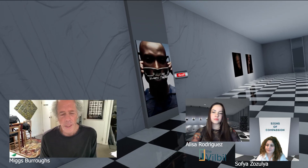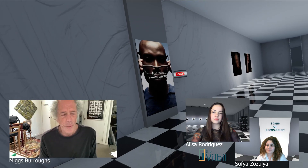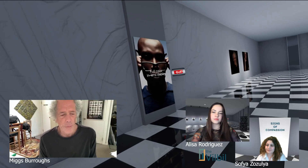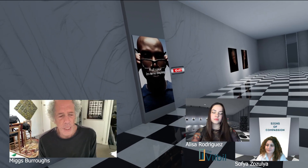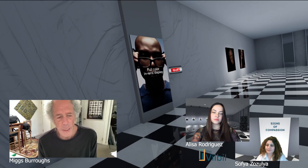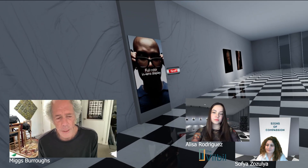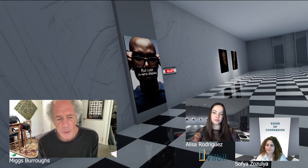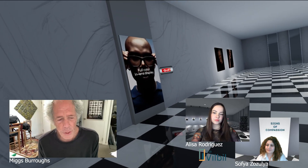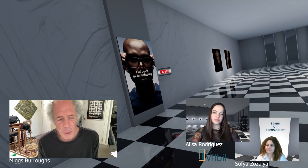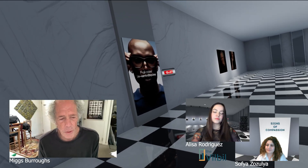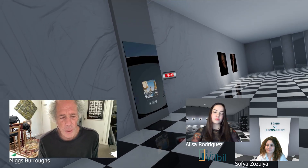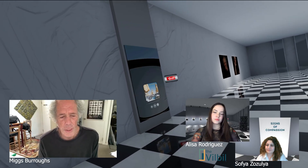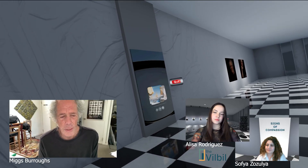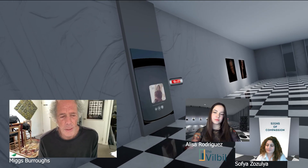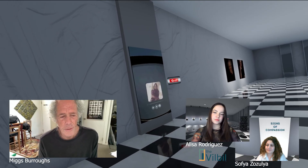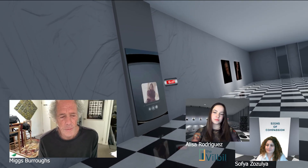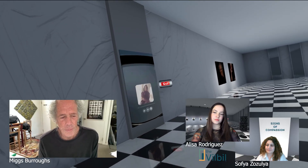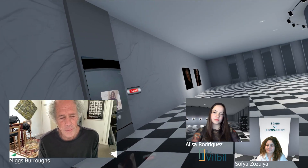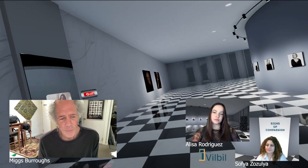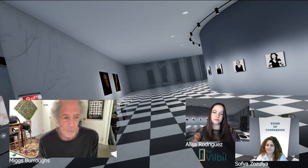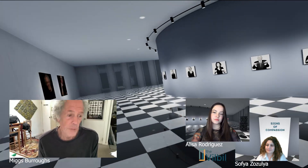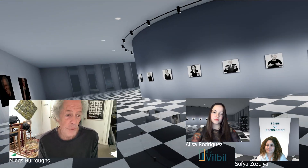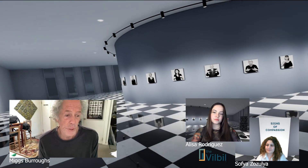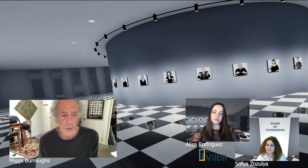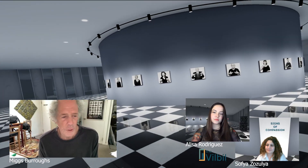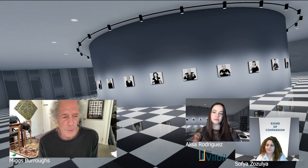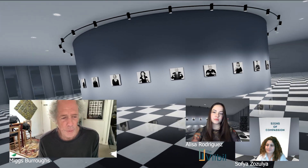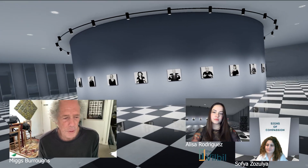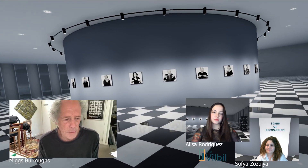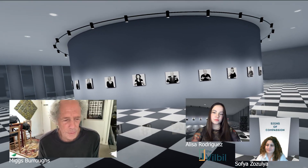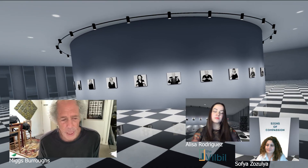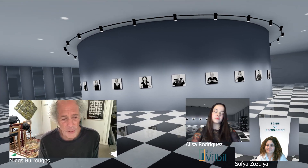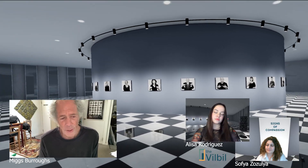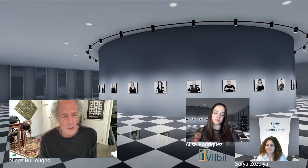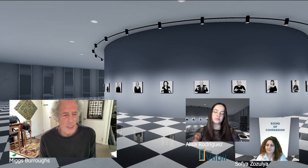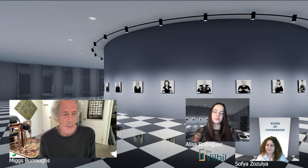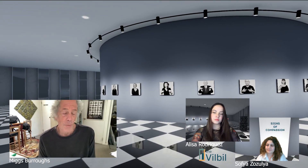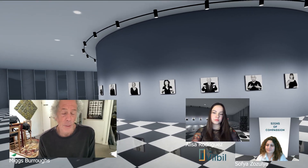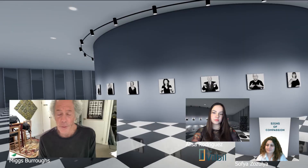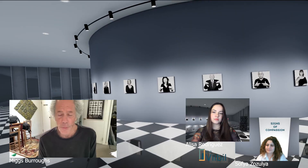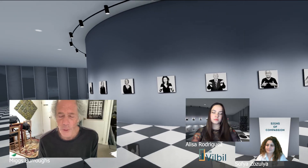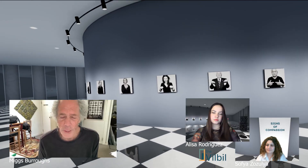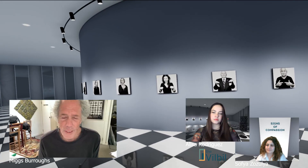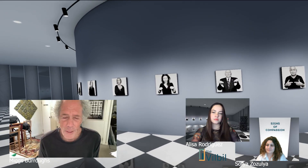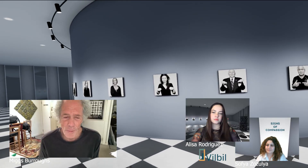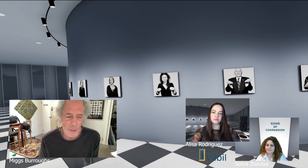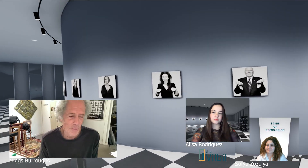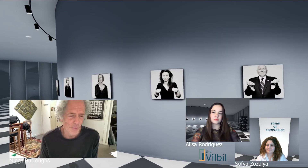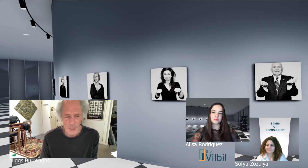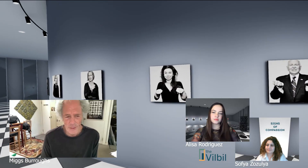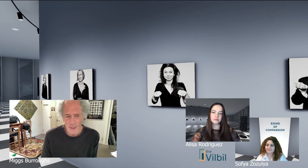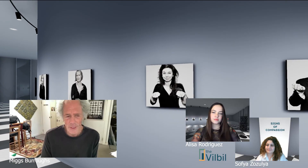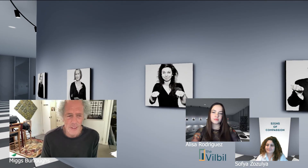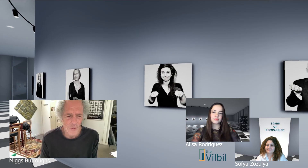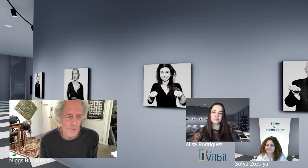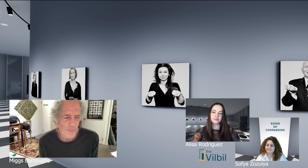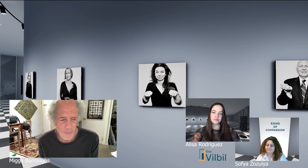library about 8 years ago. And unfortunately, two people have passed since then, and there'll probably be more to come. But it's